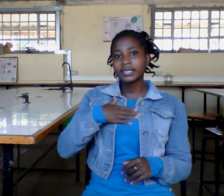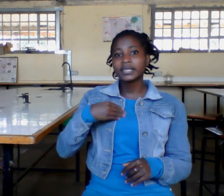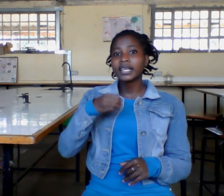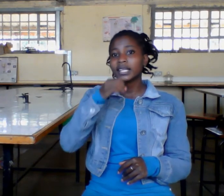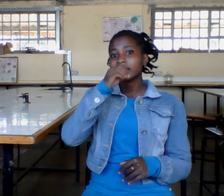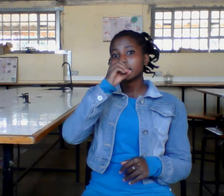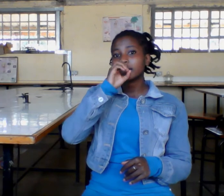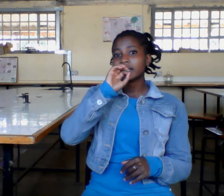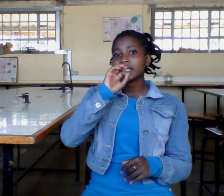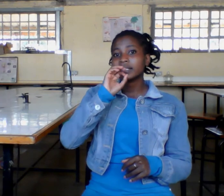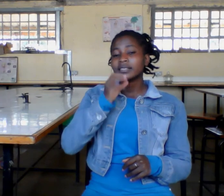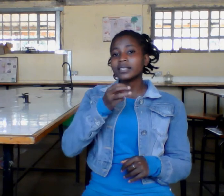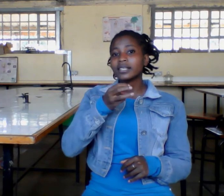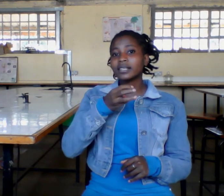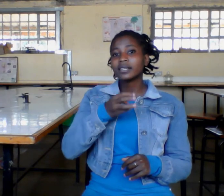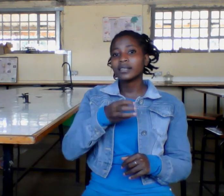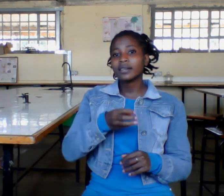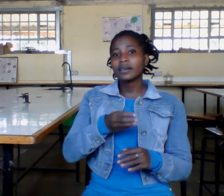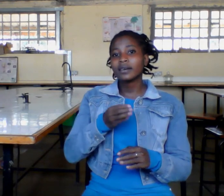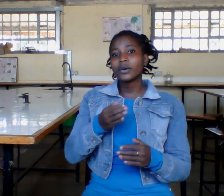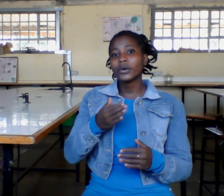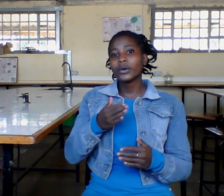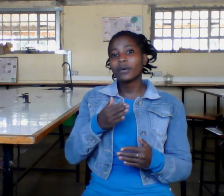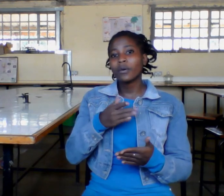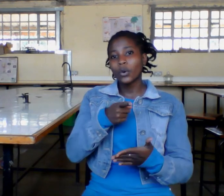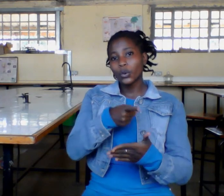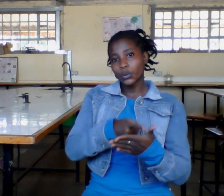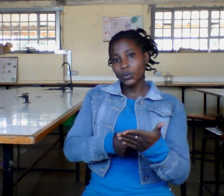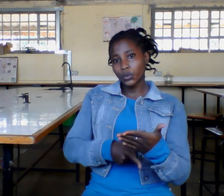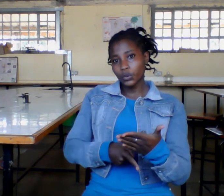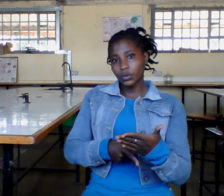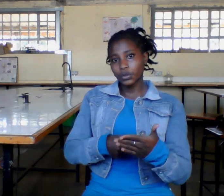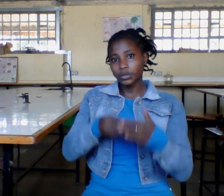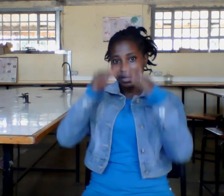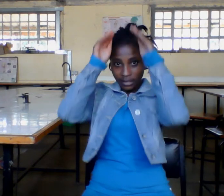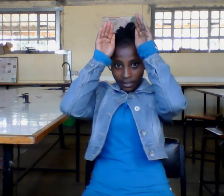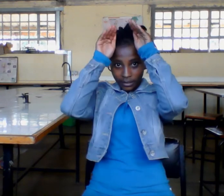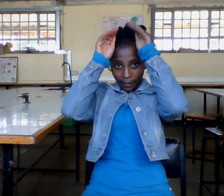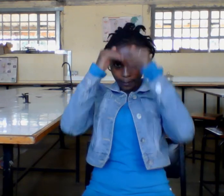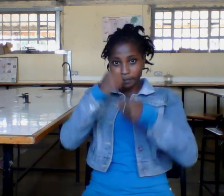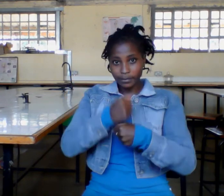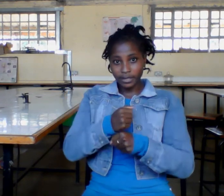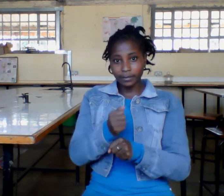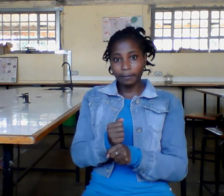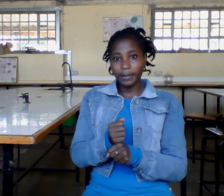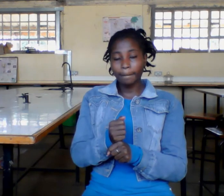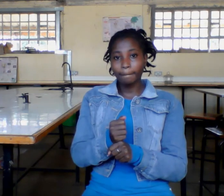evening, to his surprise, the rabbit was sitting on the edge of the pool. Rabbit said,